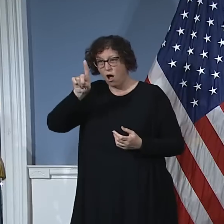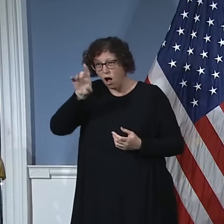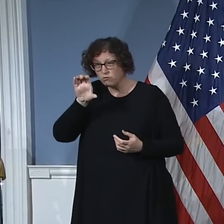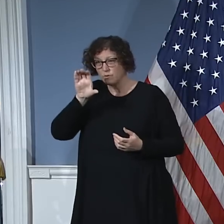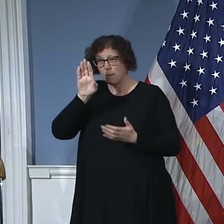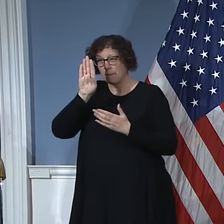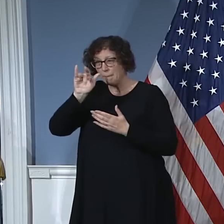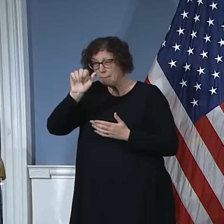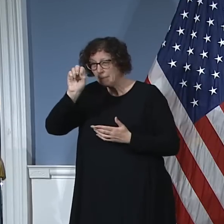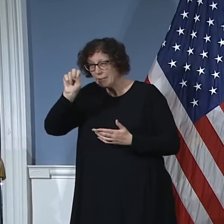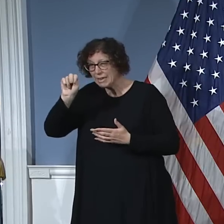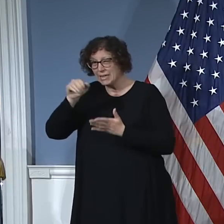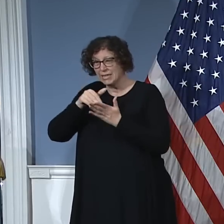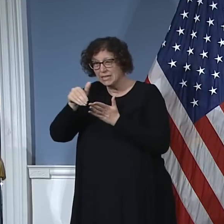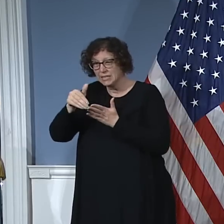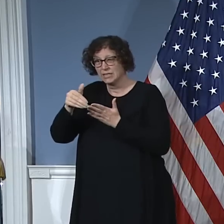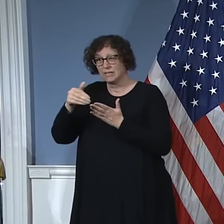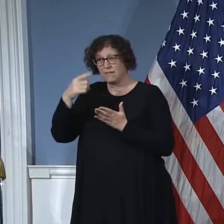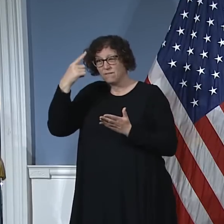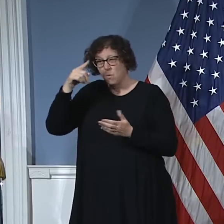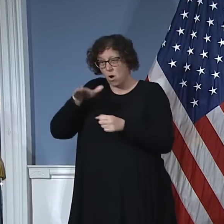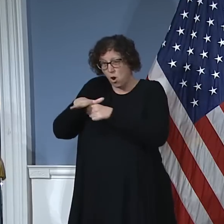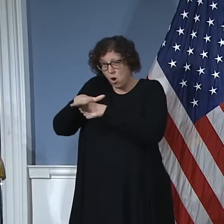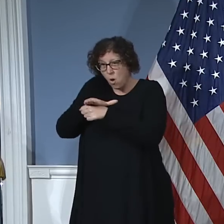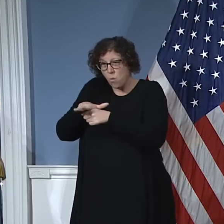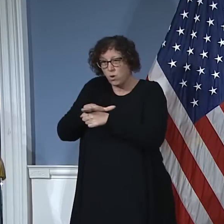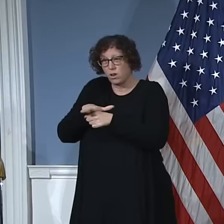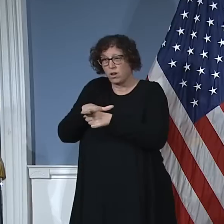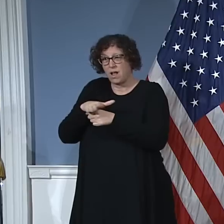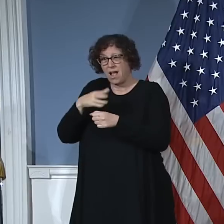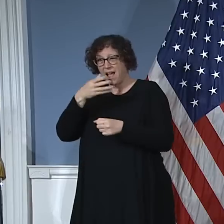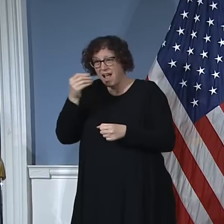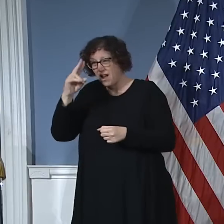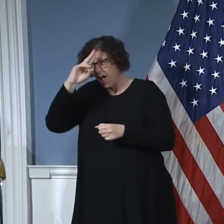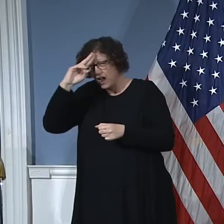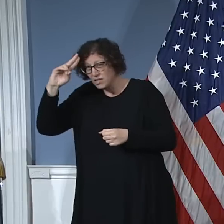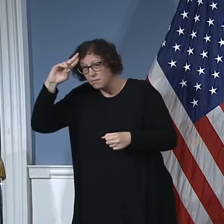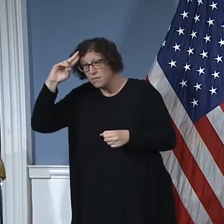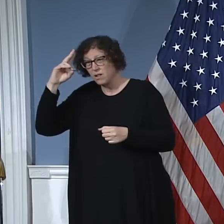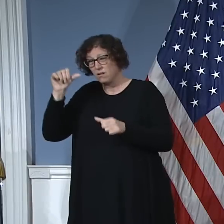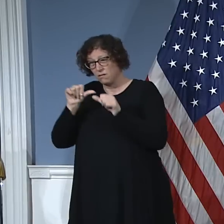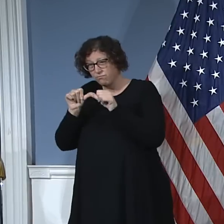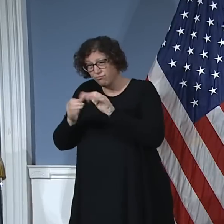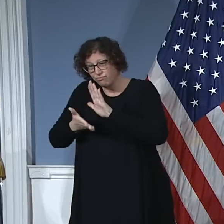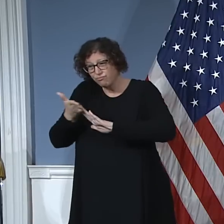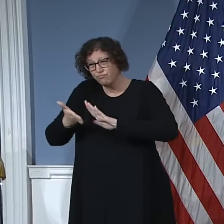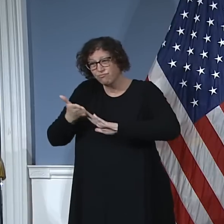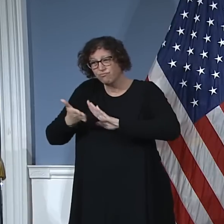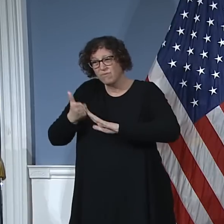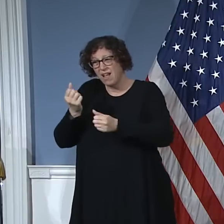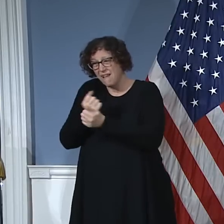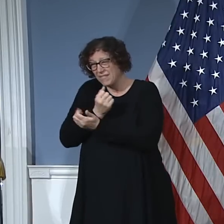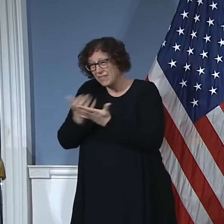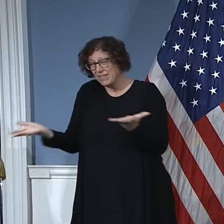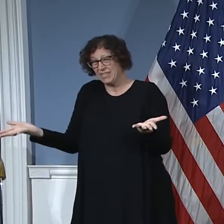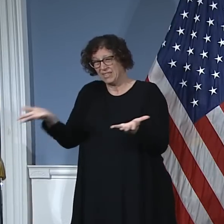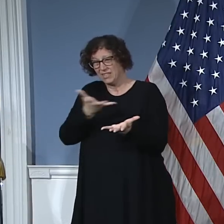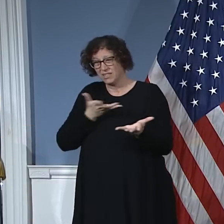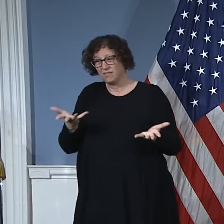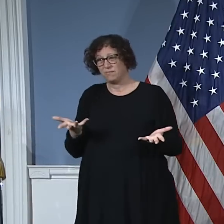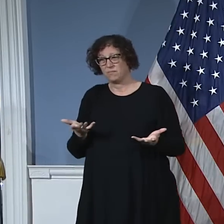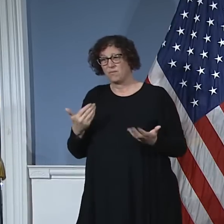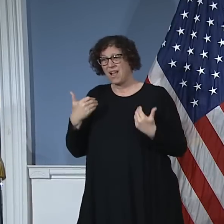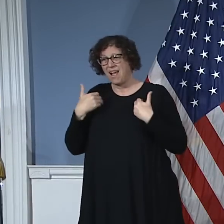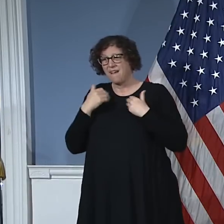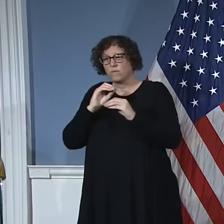and for hospitals, also hundreds of billions, to be able to keep everything going. We have no guarantees of if and when and how that's